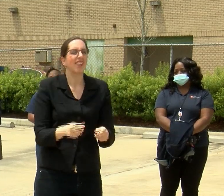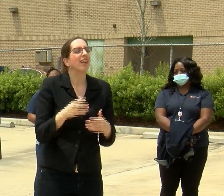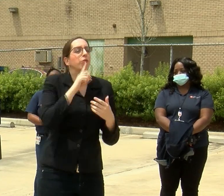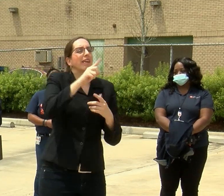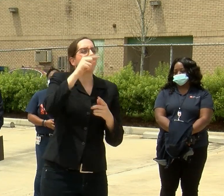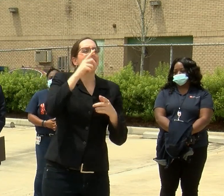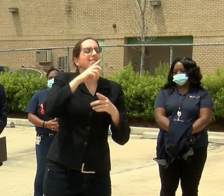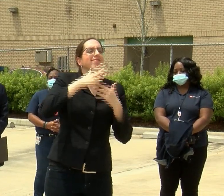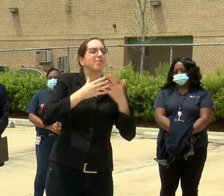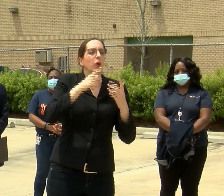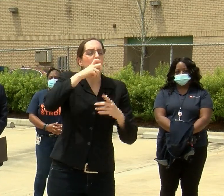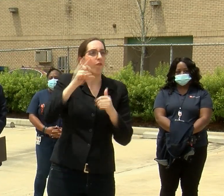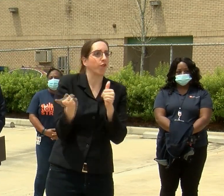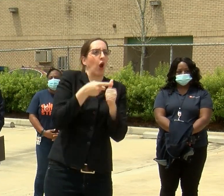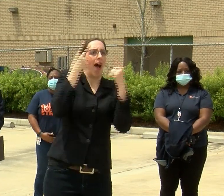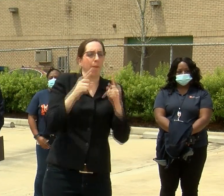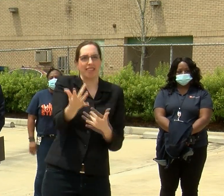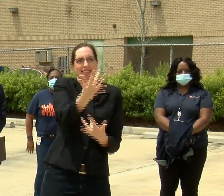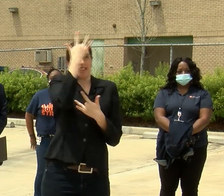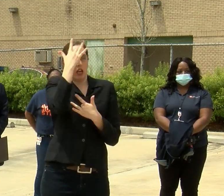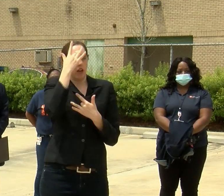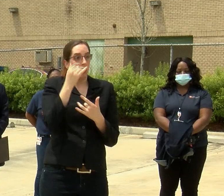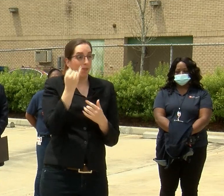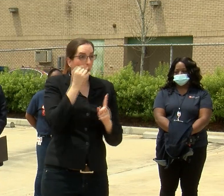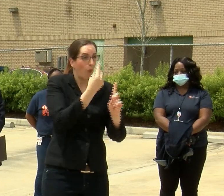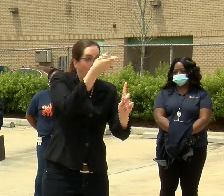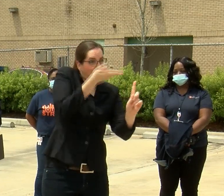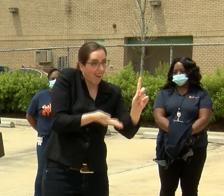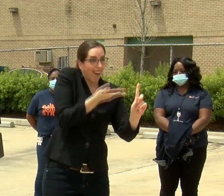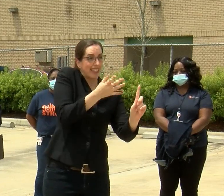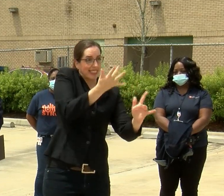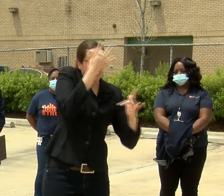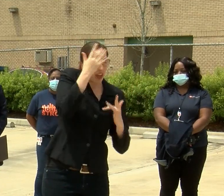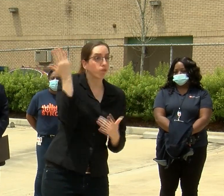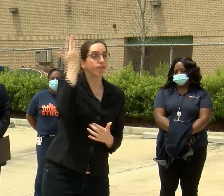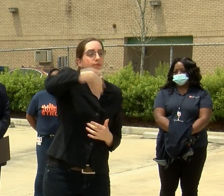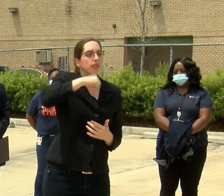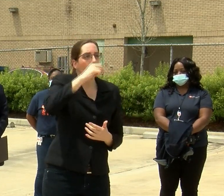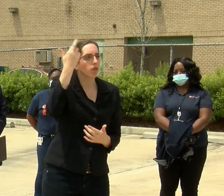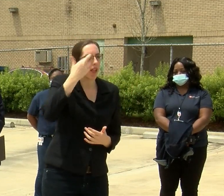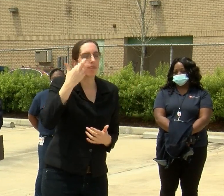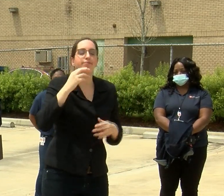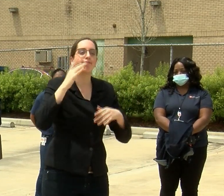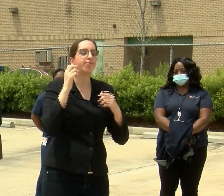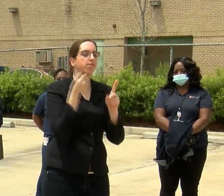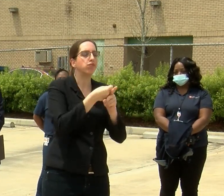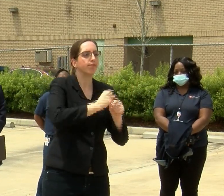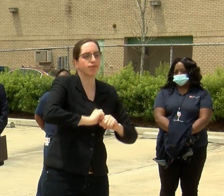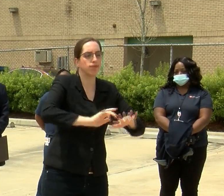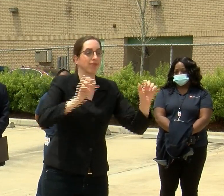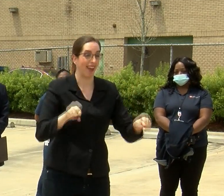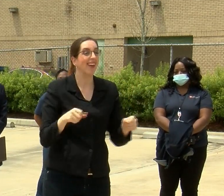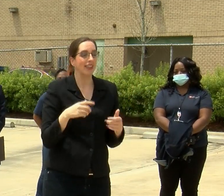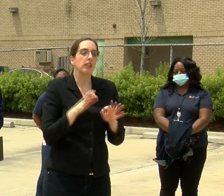the index case. The point is that any one individual, if infected and not knowing it. So this is why testing centers like